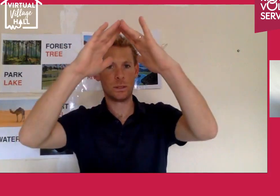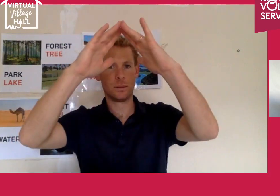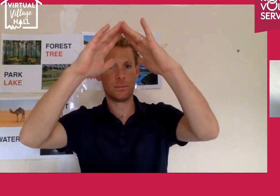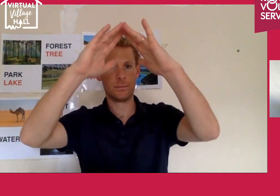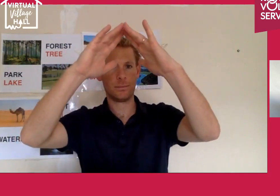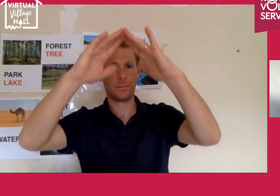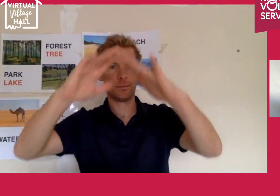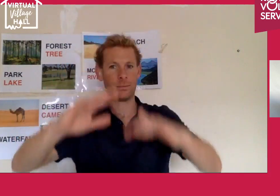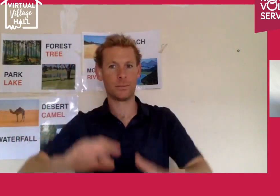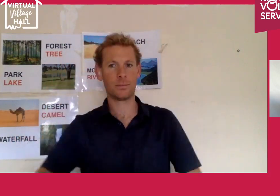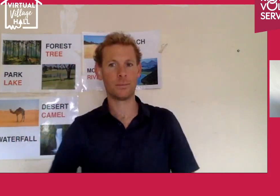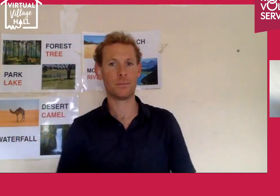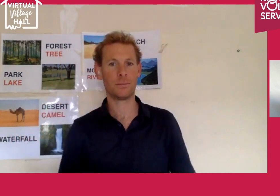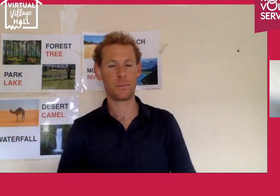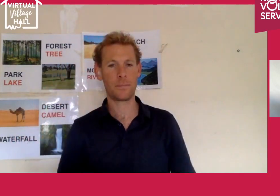Mountain.